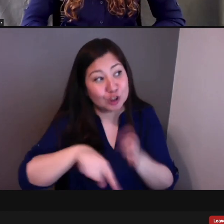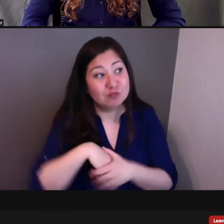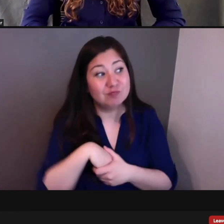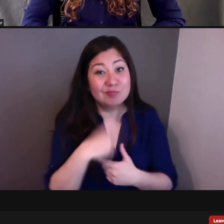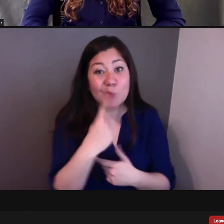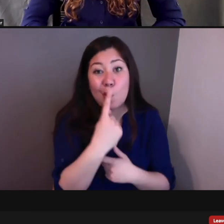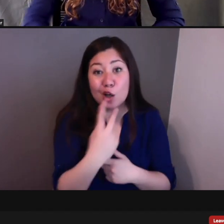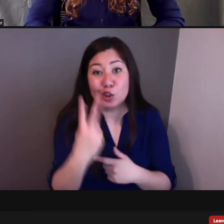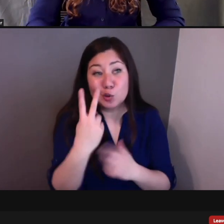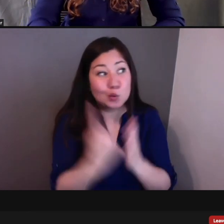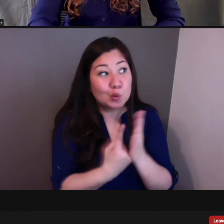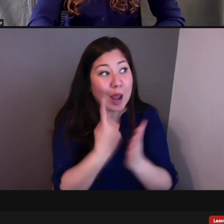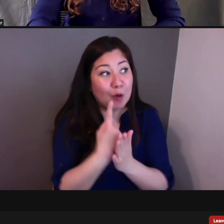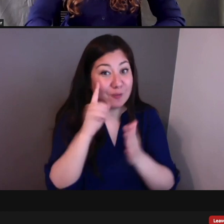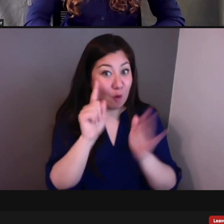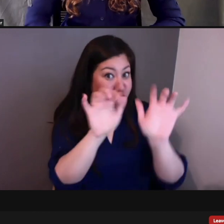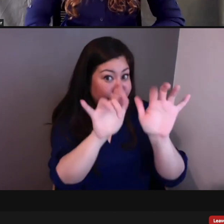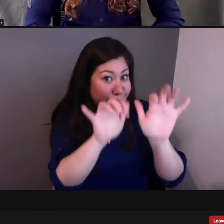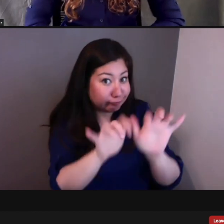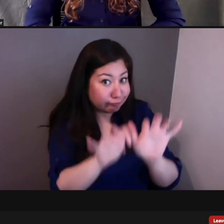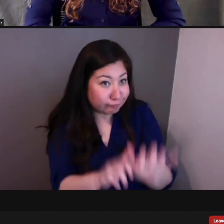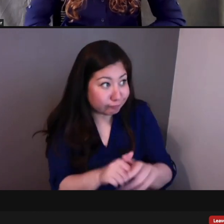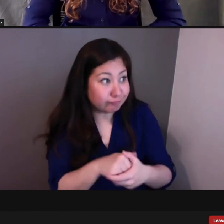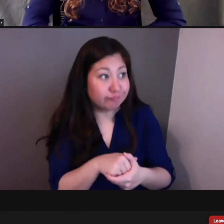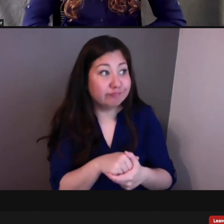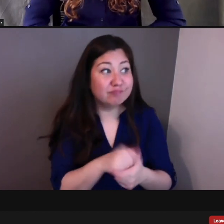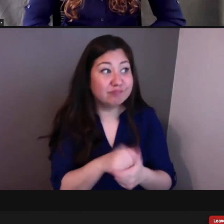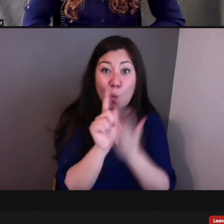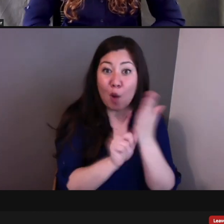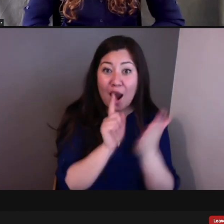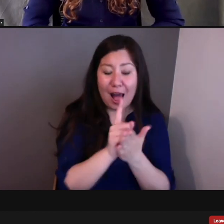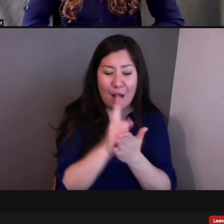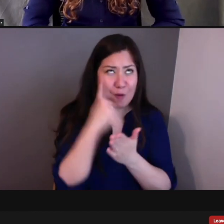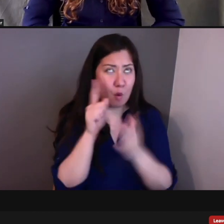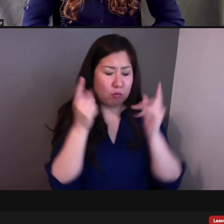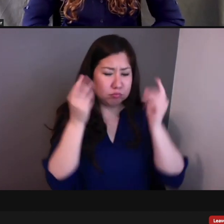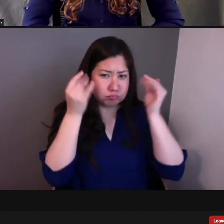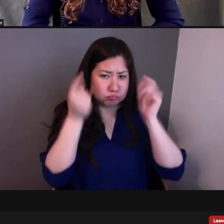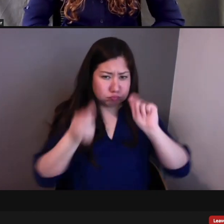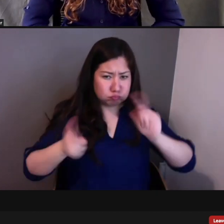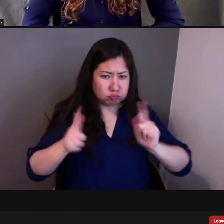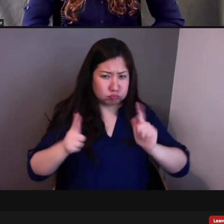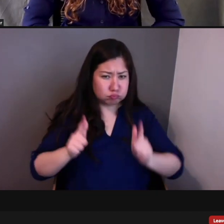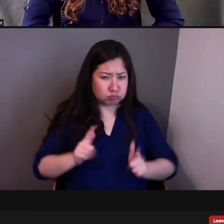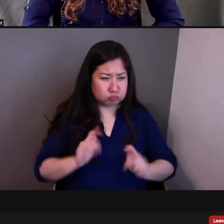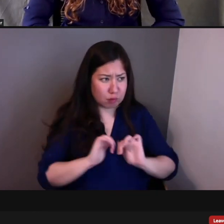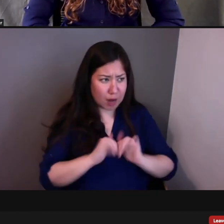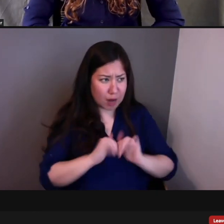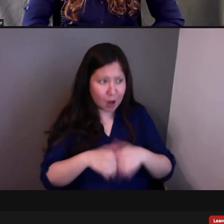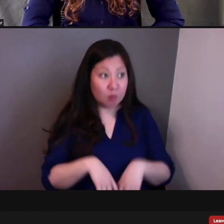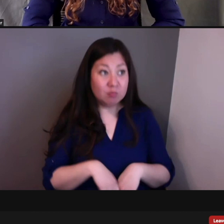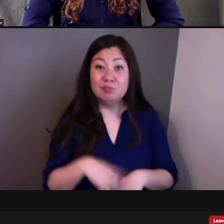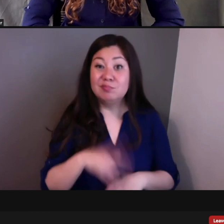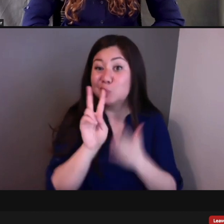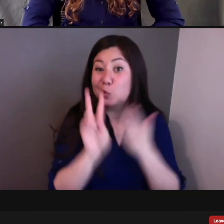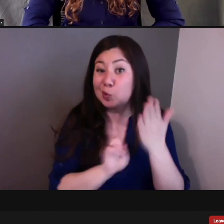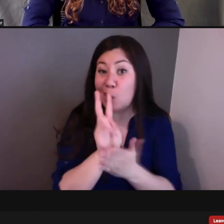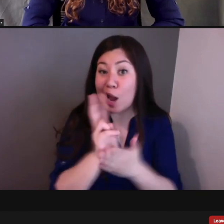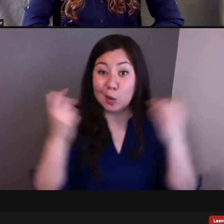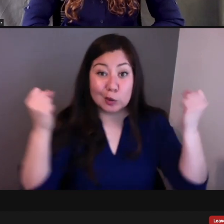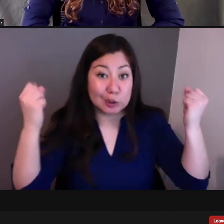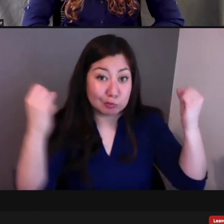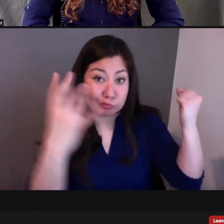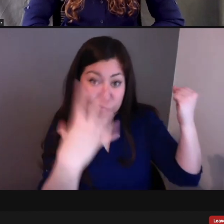Okay, so now that we've seen the poll, I'll tell you what the actual answers are. So we have a different breakdown. And